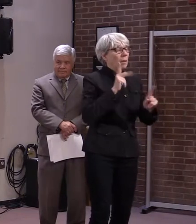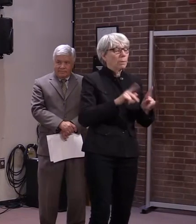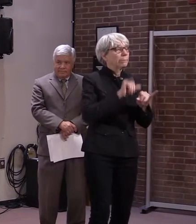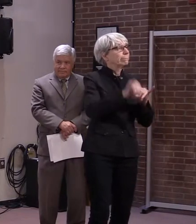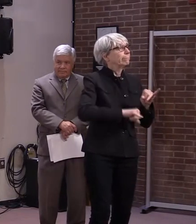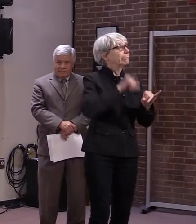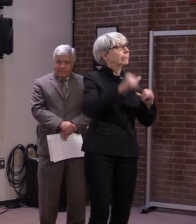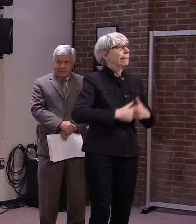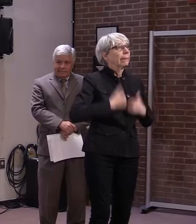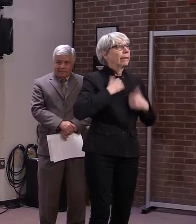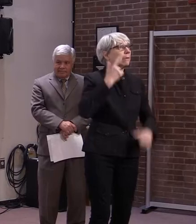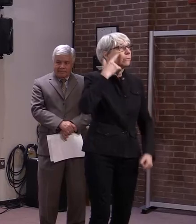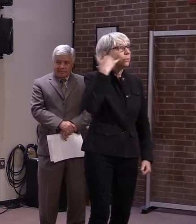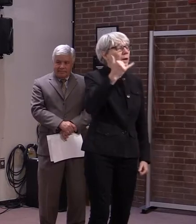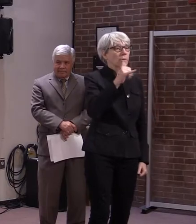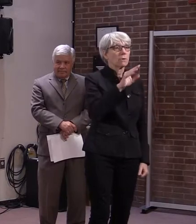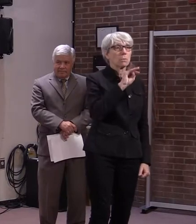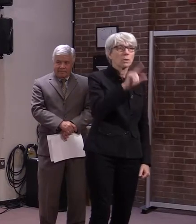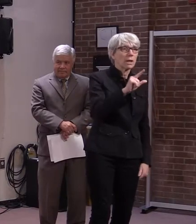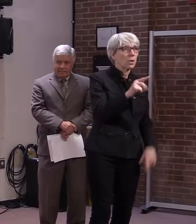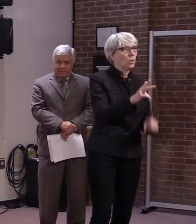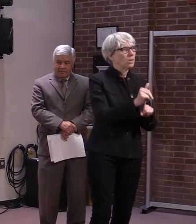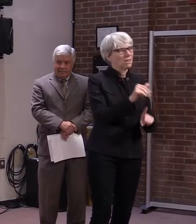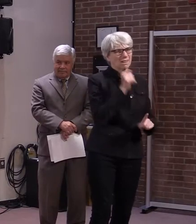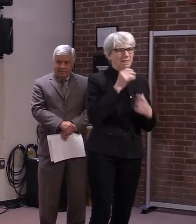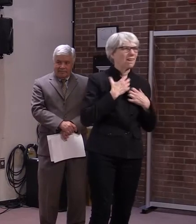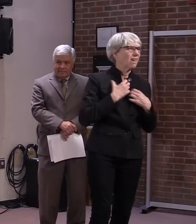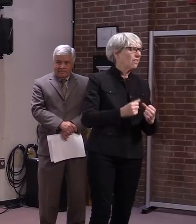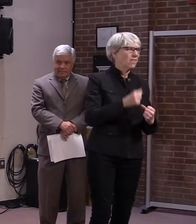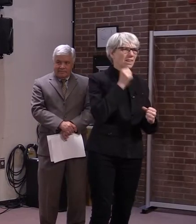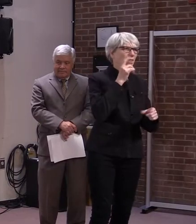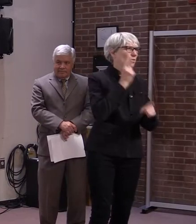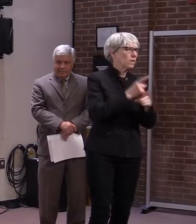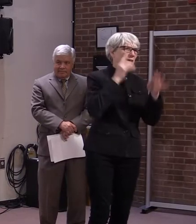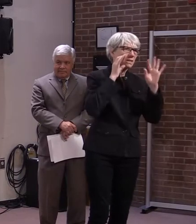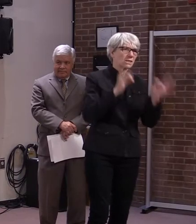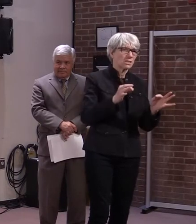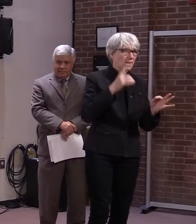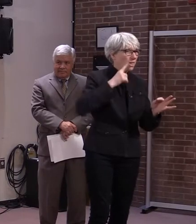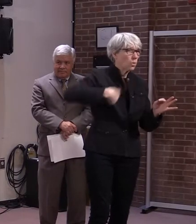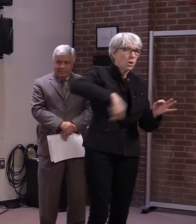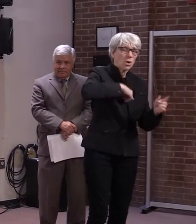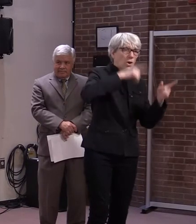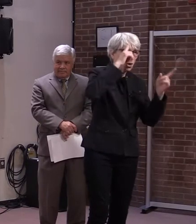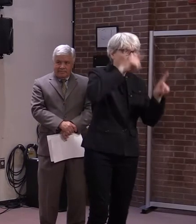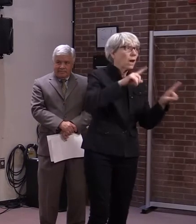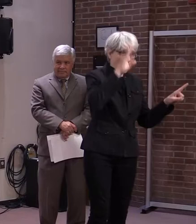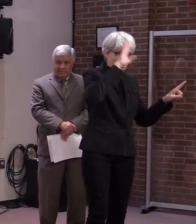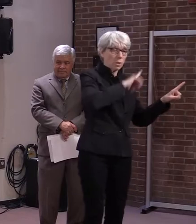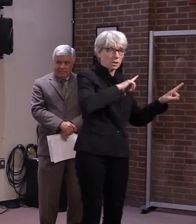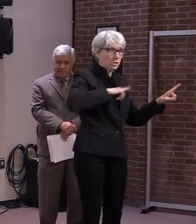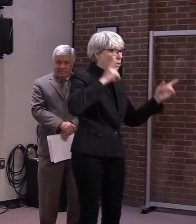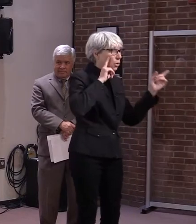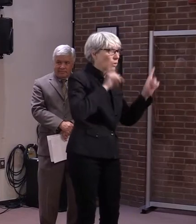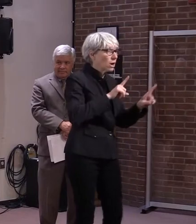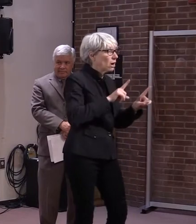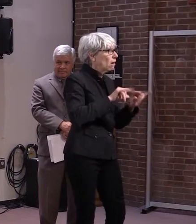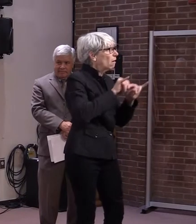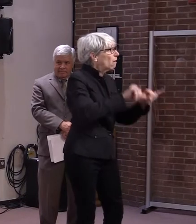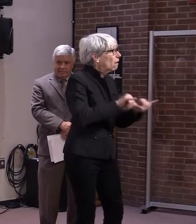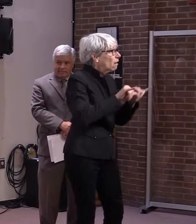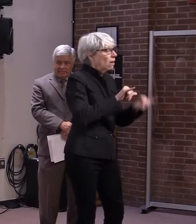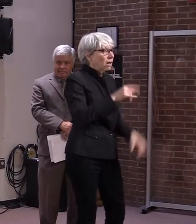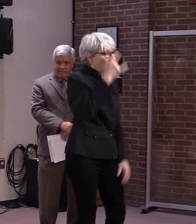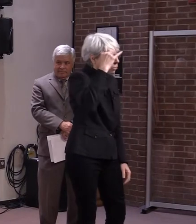think everyone would agree, or most everyone would agree, the legislature certainly does, that this can't go on in